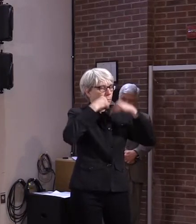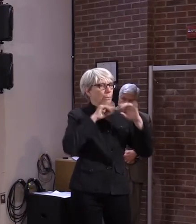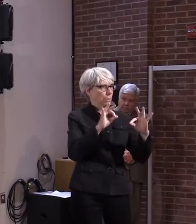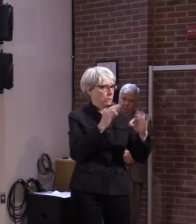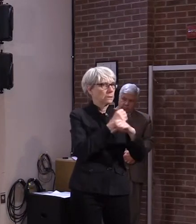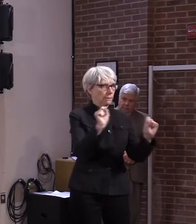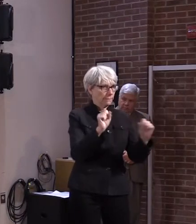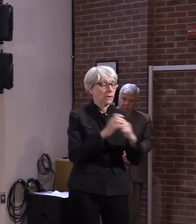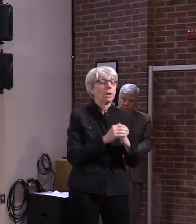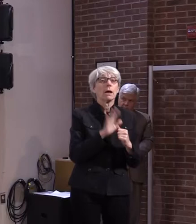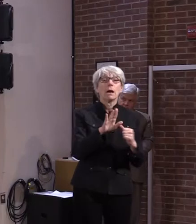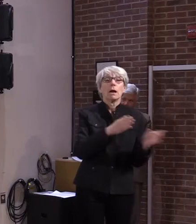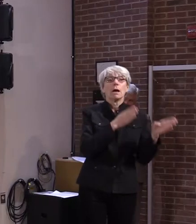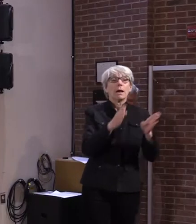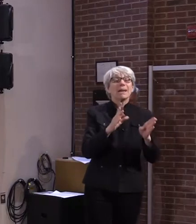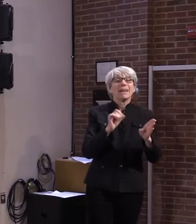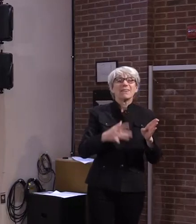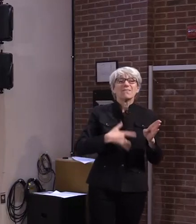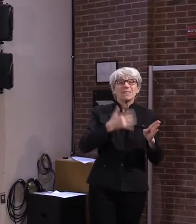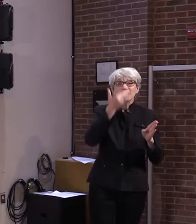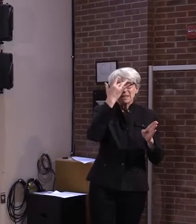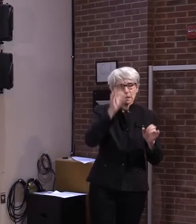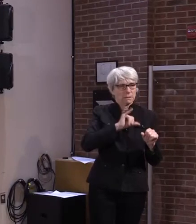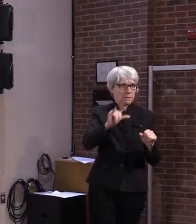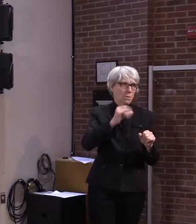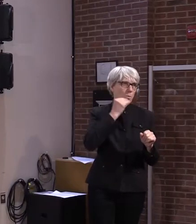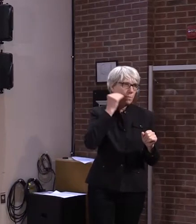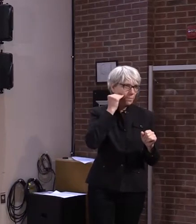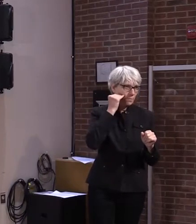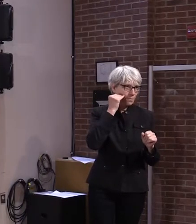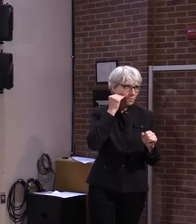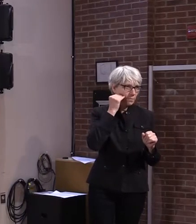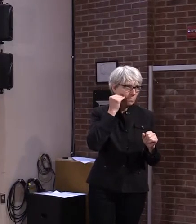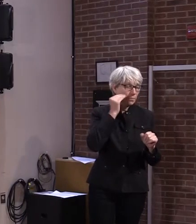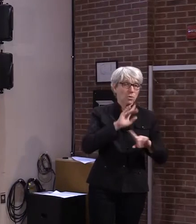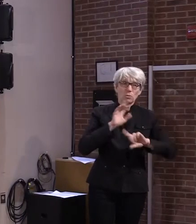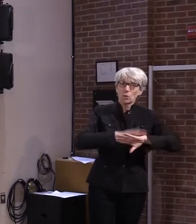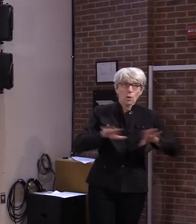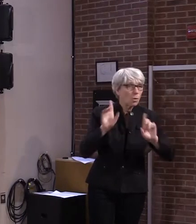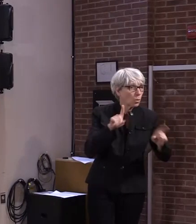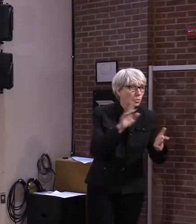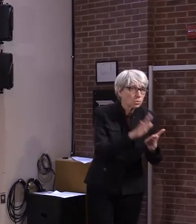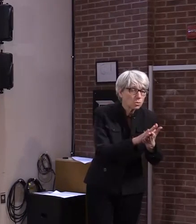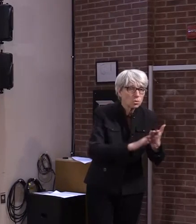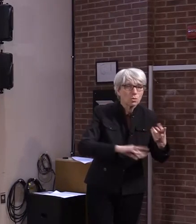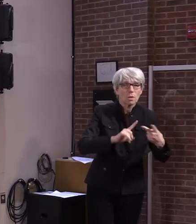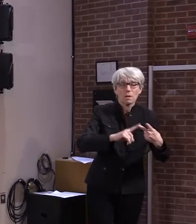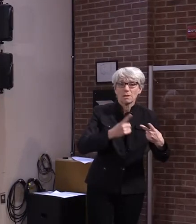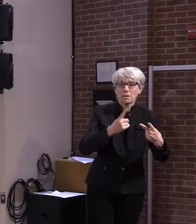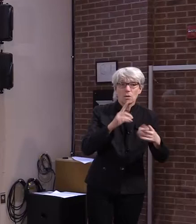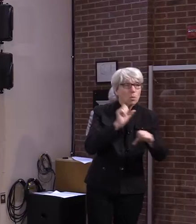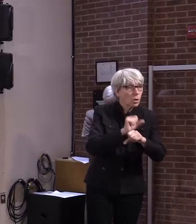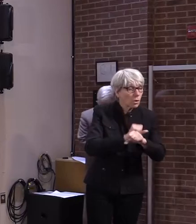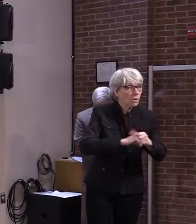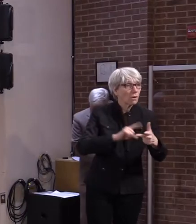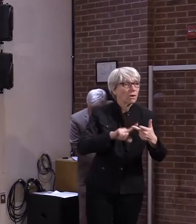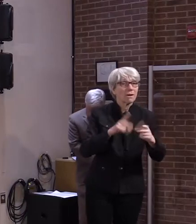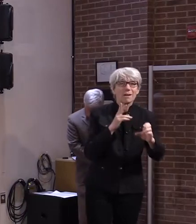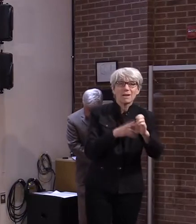You should also stay home if you're sick, from school, from work, from sports, from social